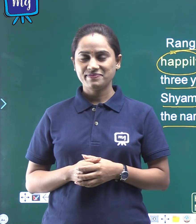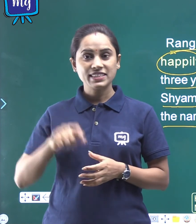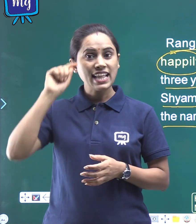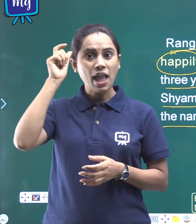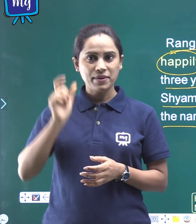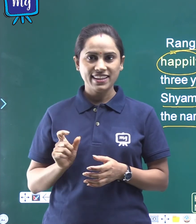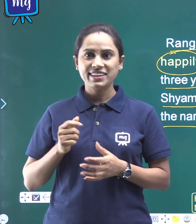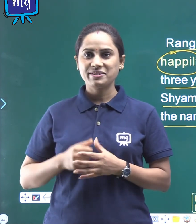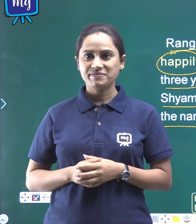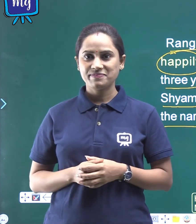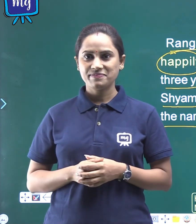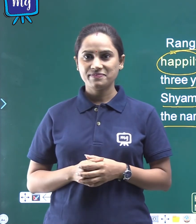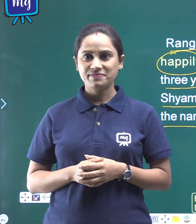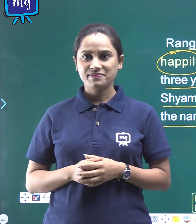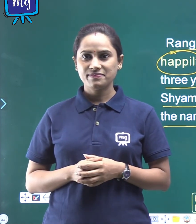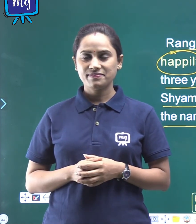happily,